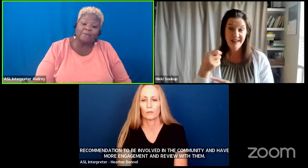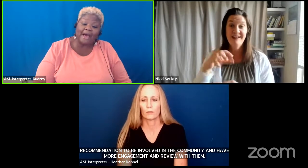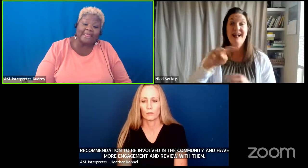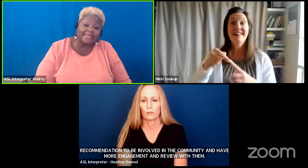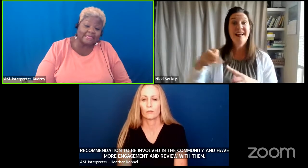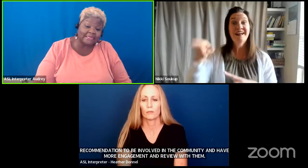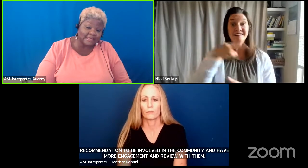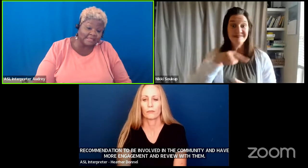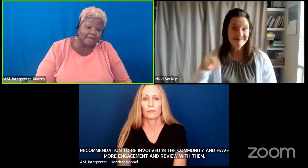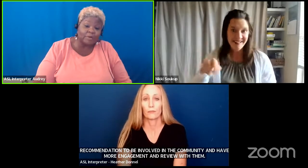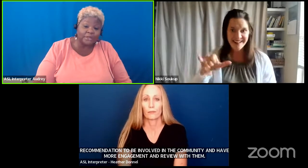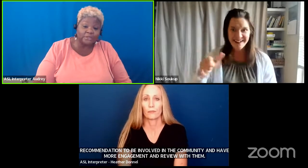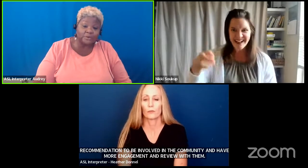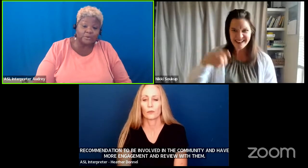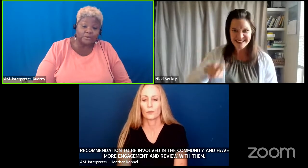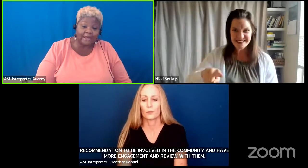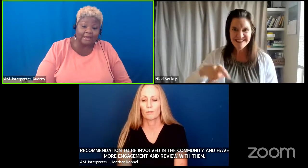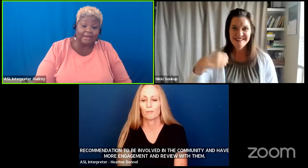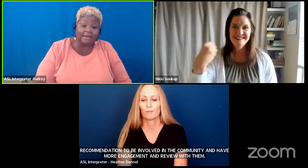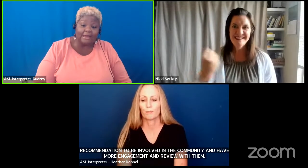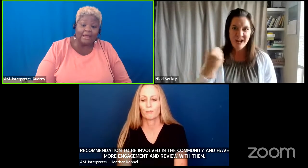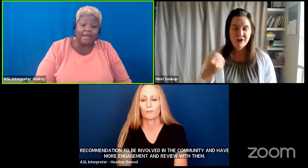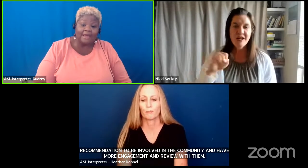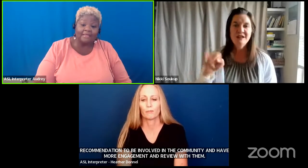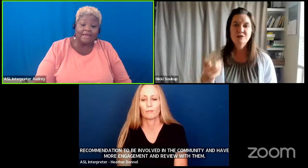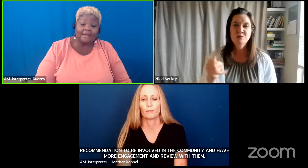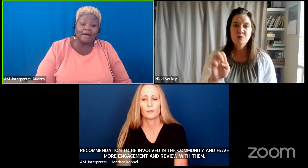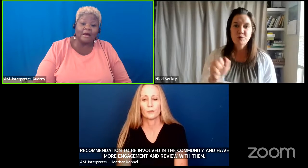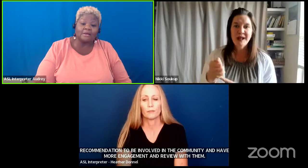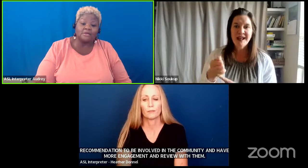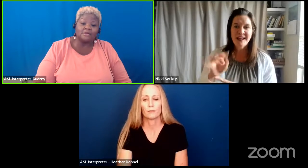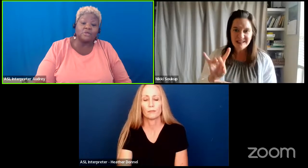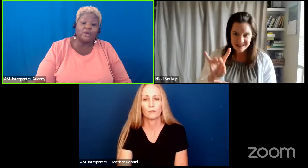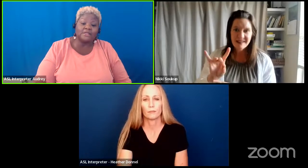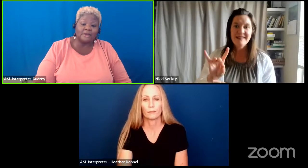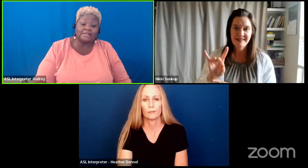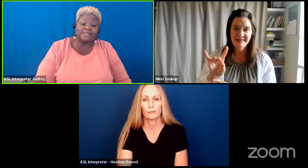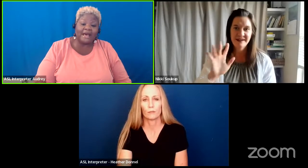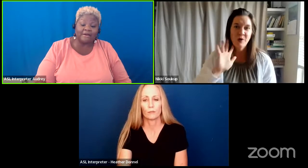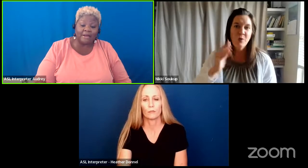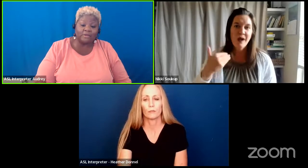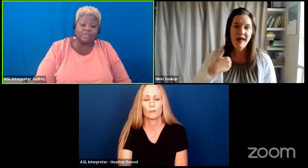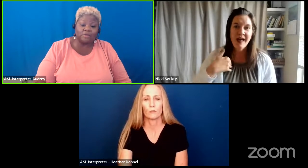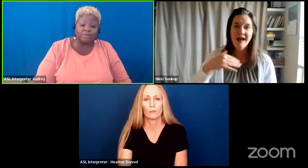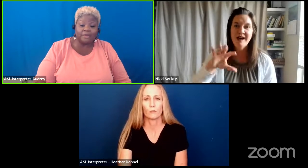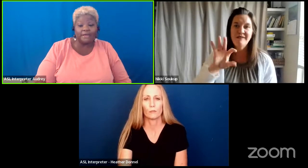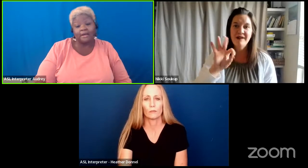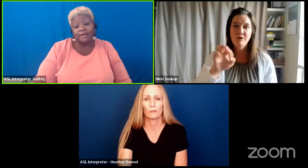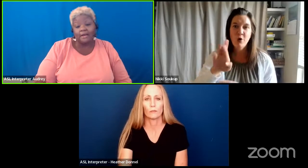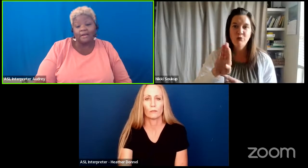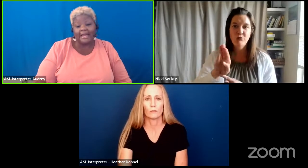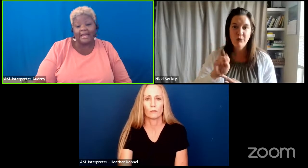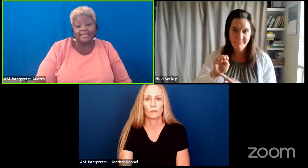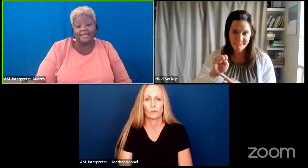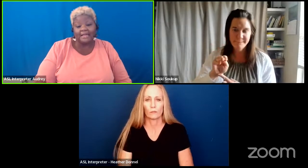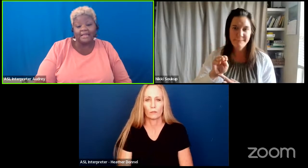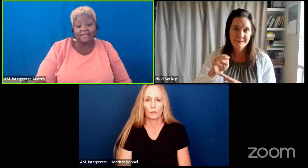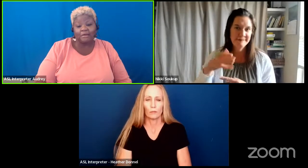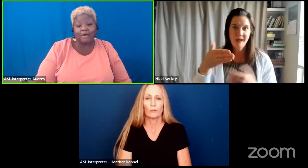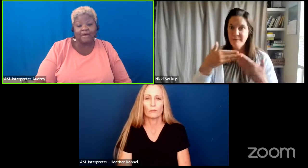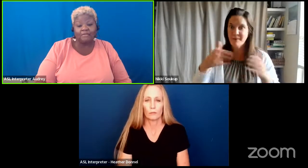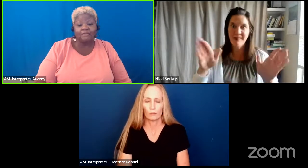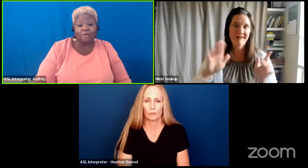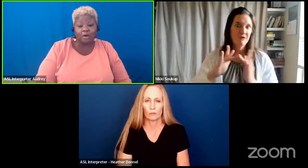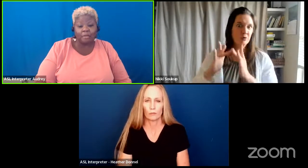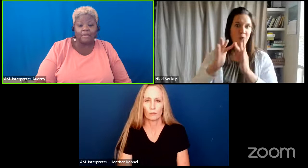ready by this coming week, Tuesday. And then on 2 weeks on a Saturday, which will be the 18th,